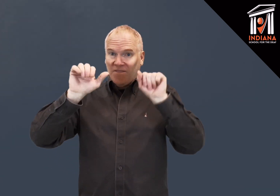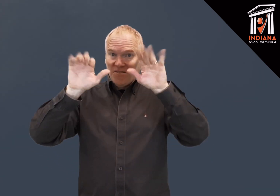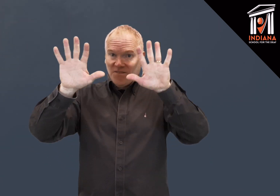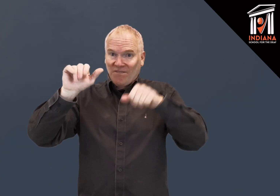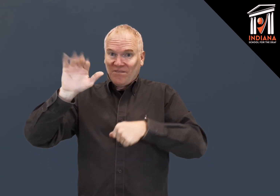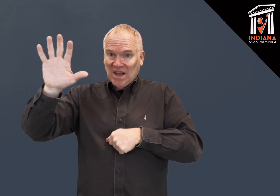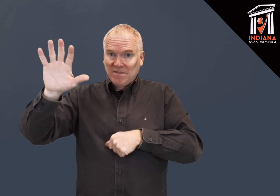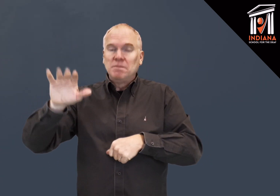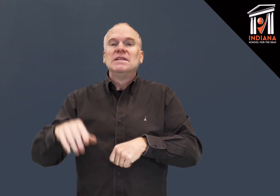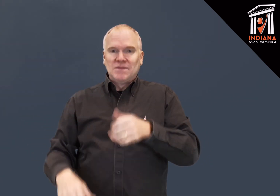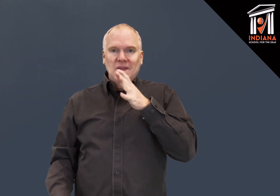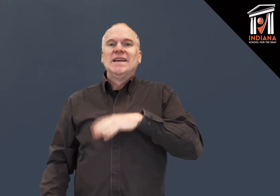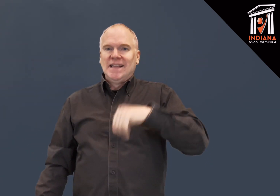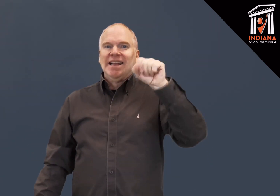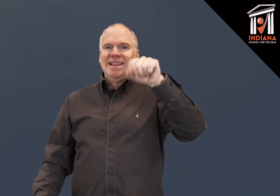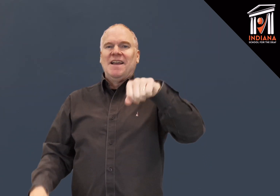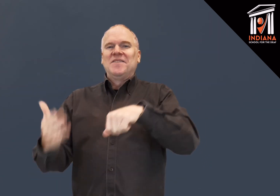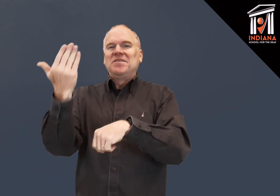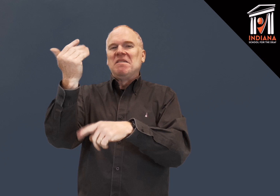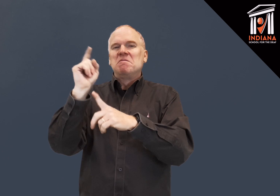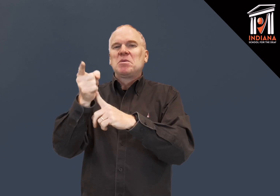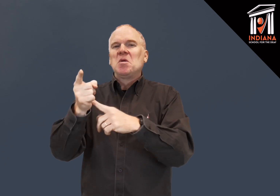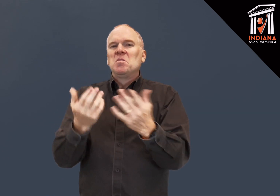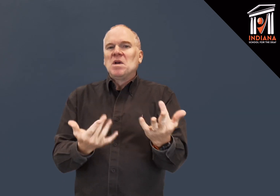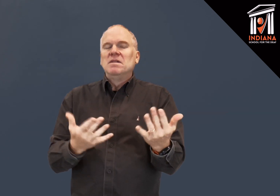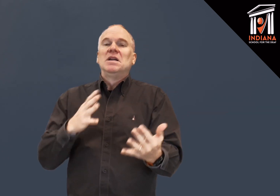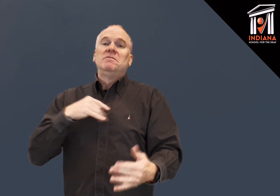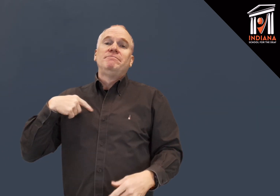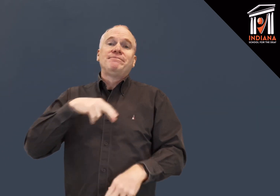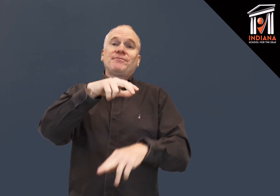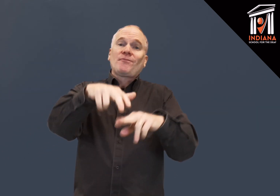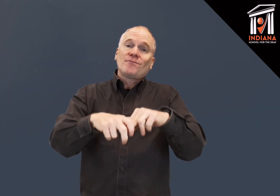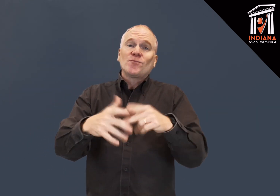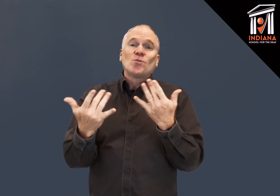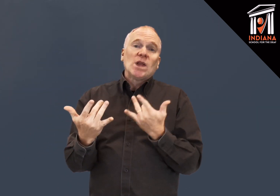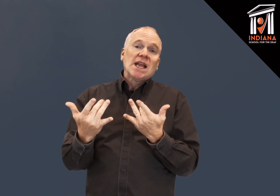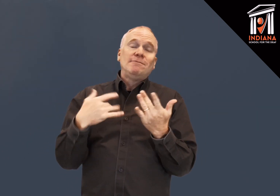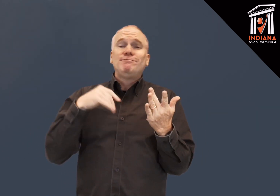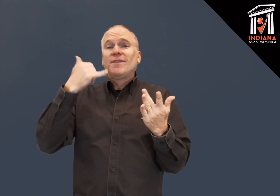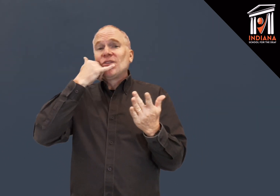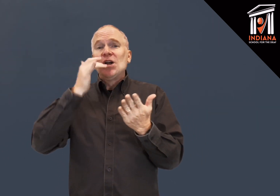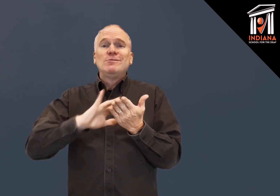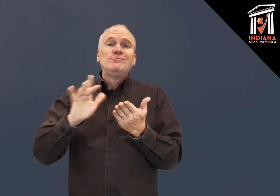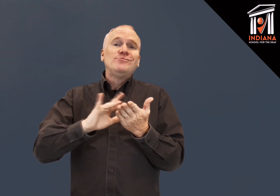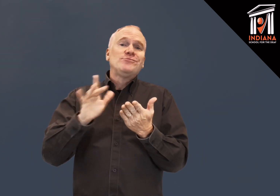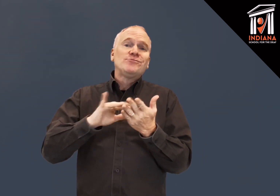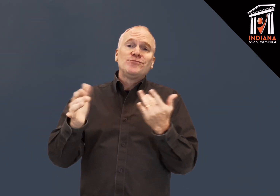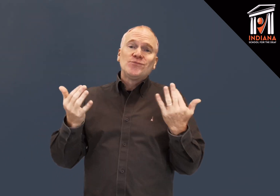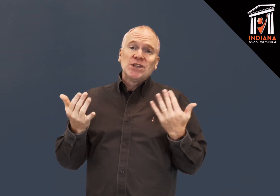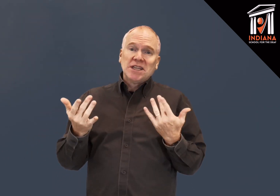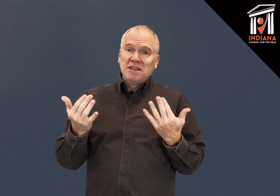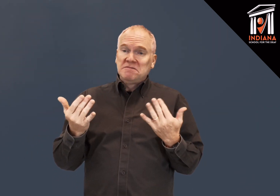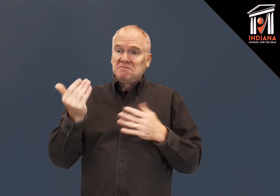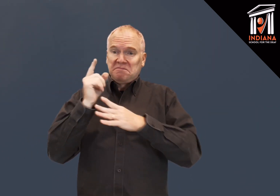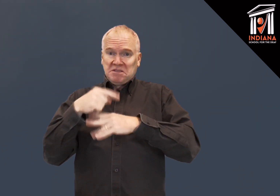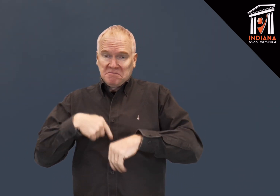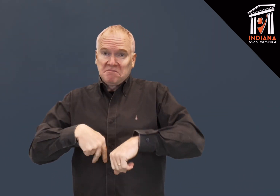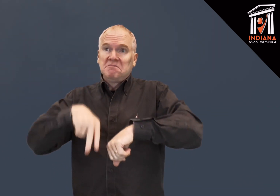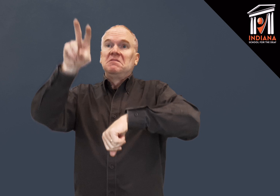just gestured where I needed to go. And I asked via gesture if I needed to wait 15 minutes, and she said yes. So I went over there, sat